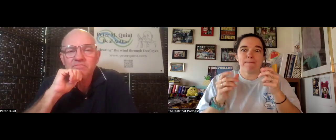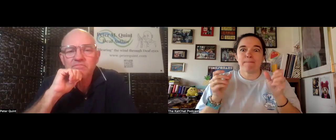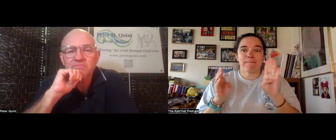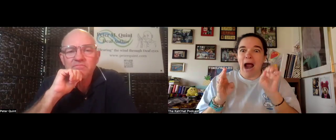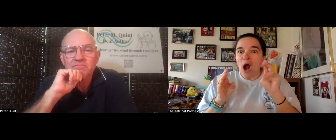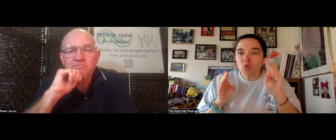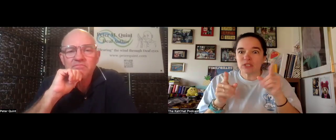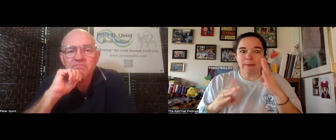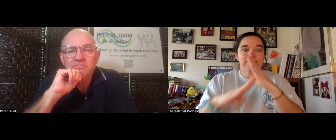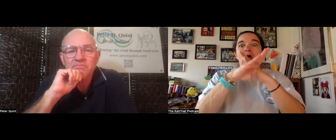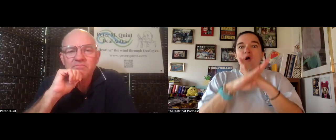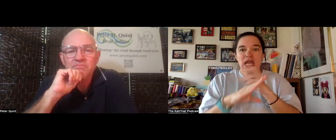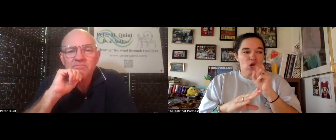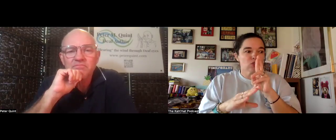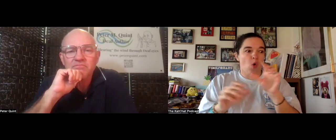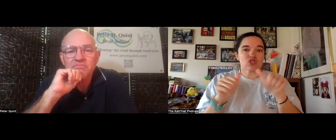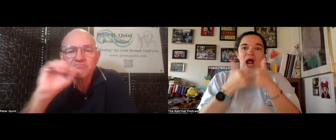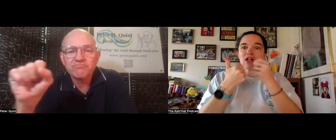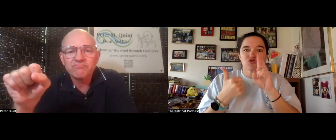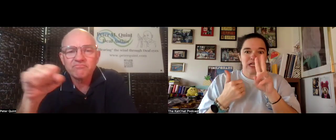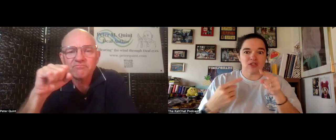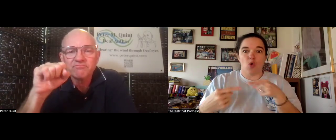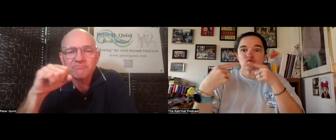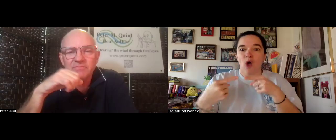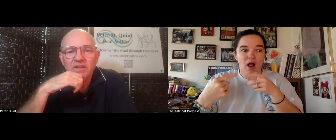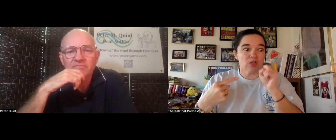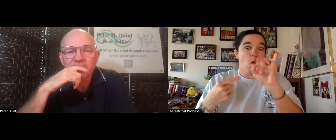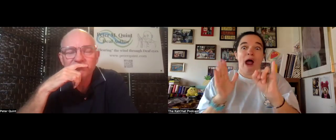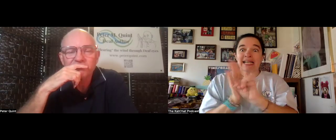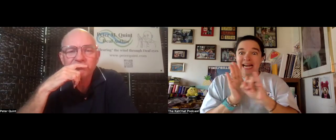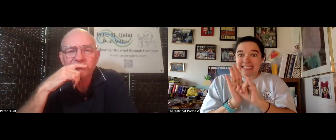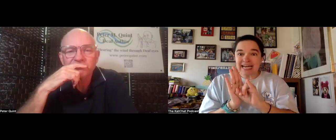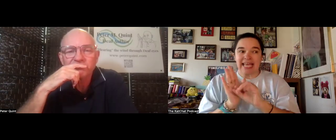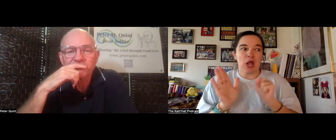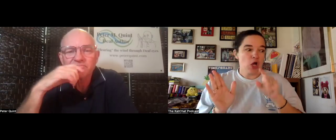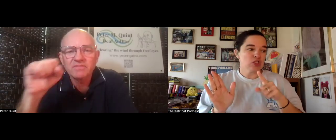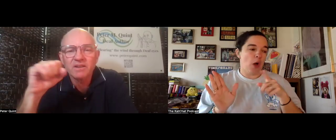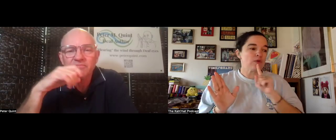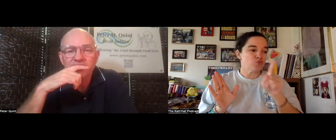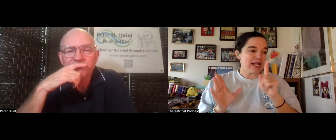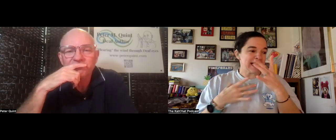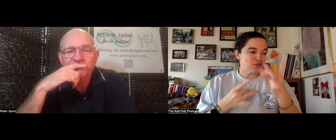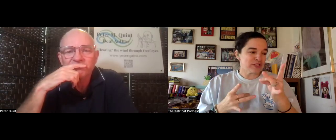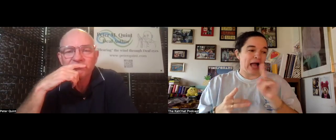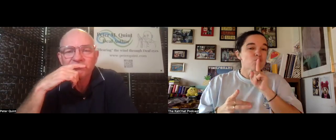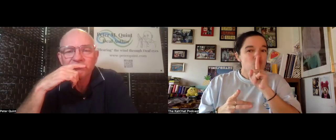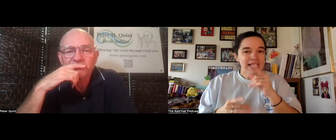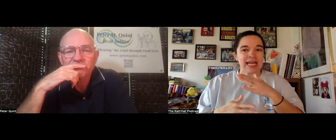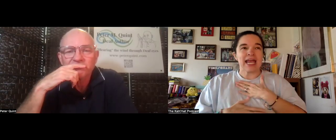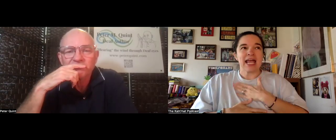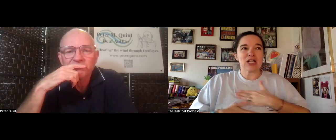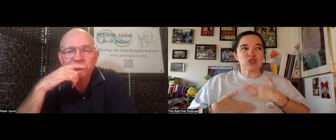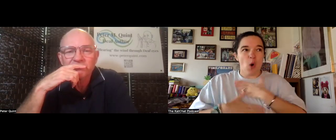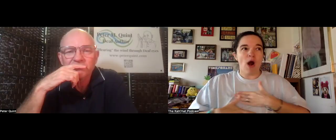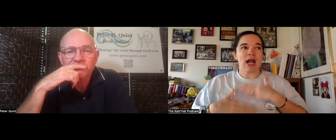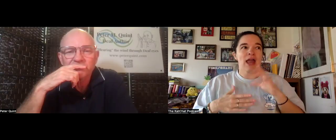there bound to be barriers or challenges or Yeah, struggles or identity. yeah, So really interested. I